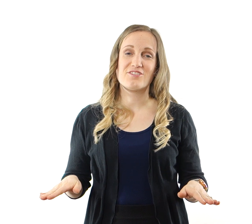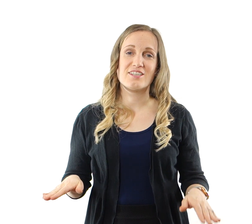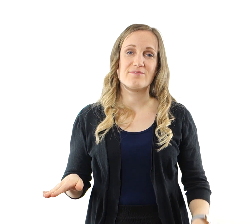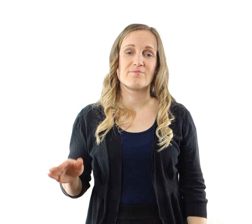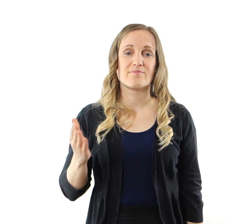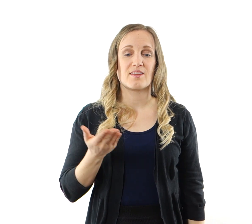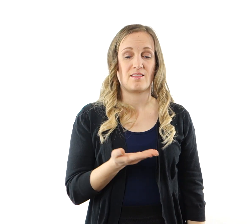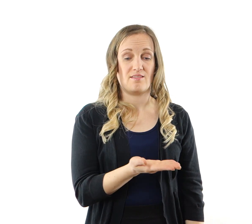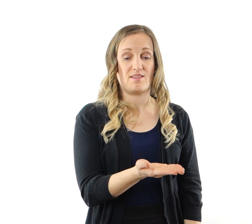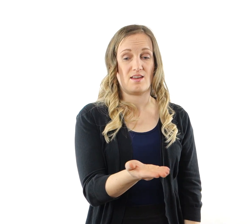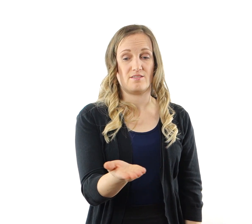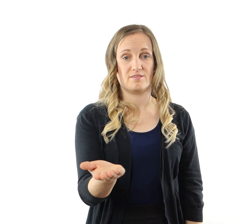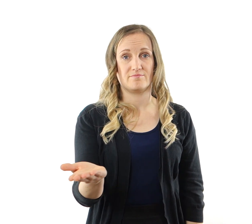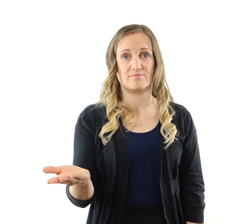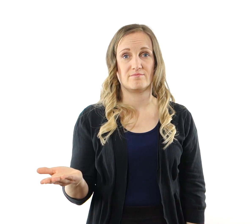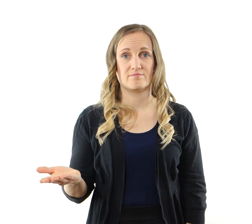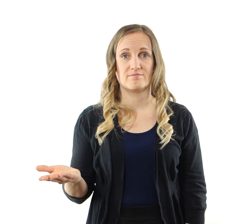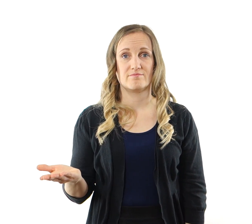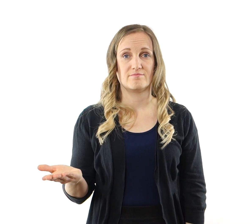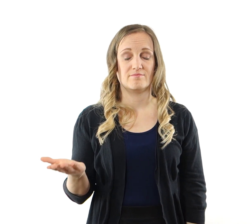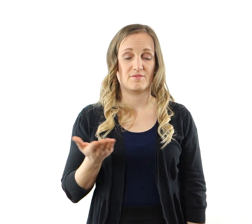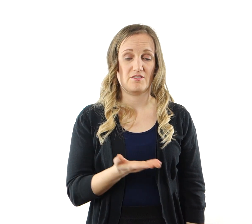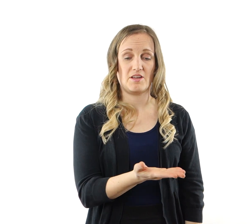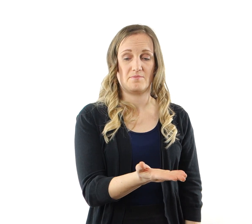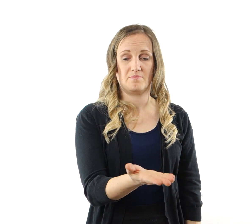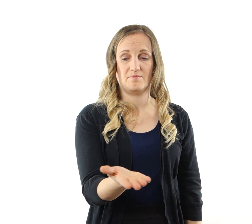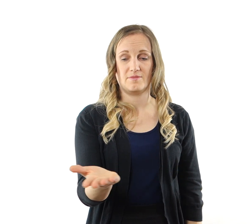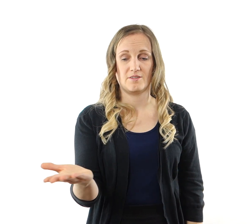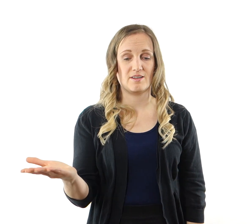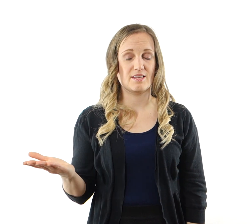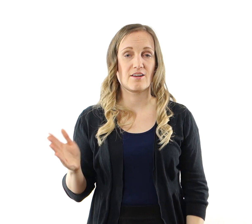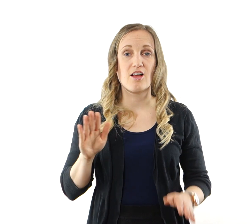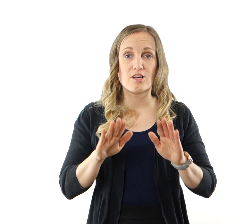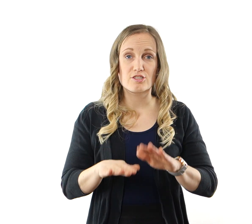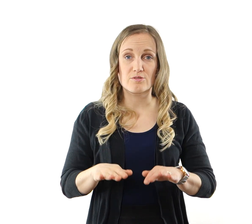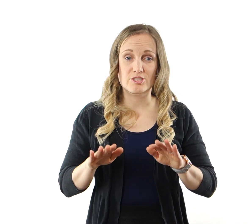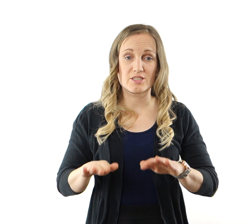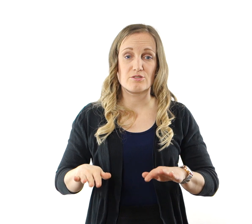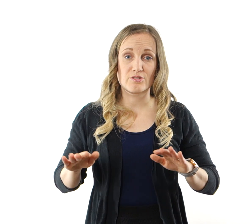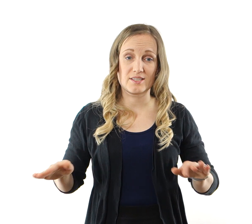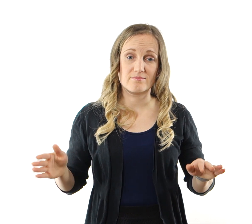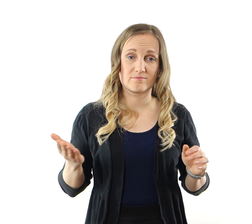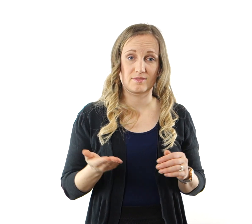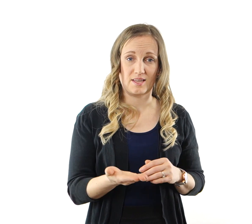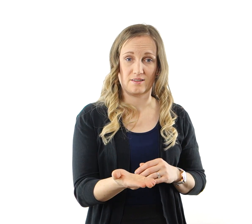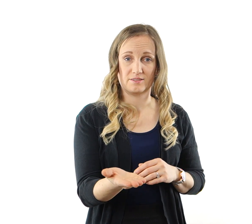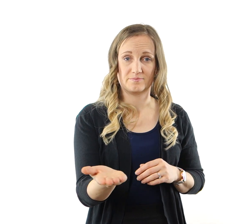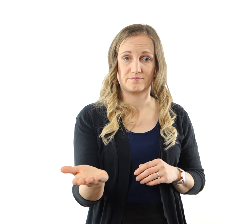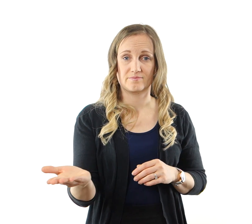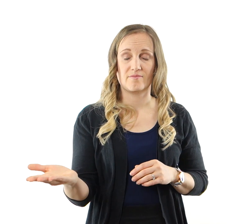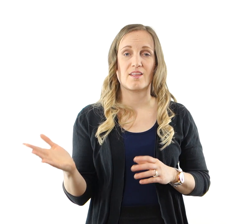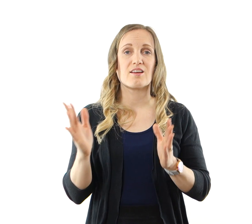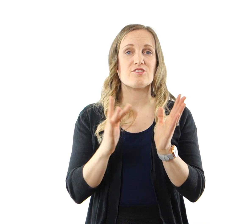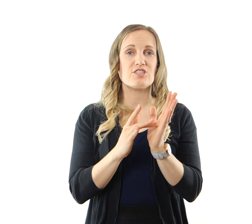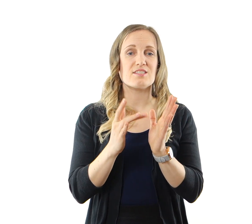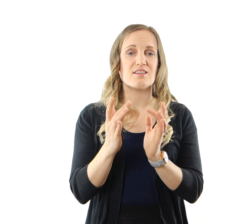Children, there. Go there. They're right there. So children, there.